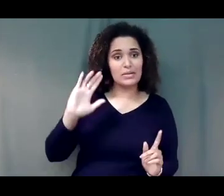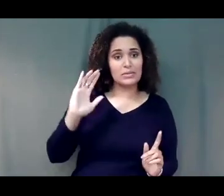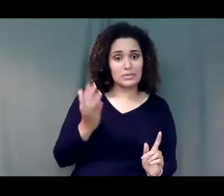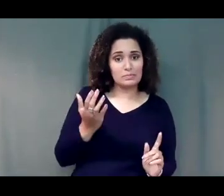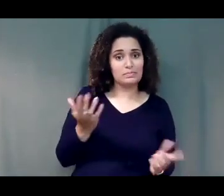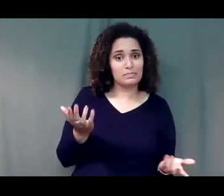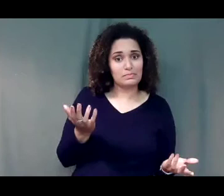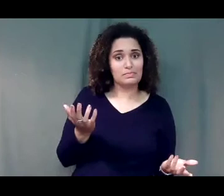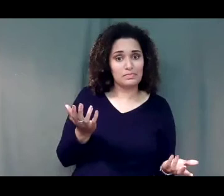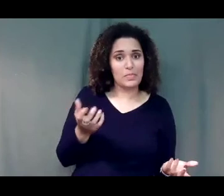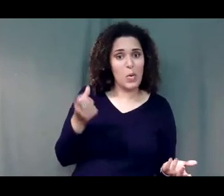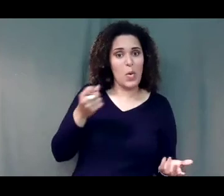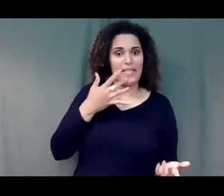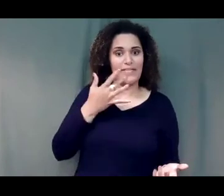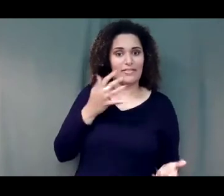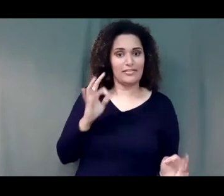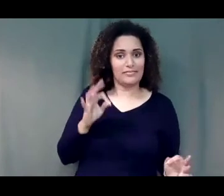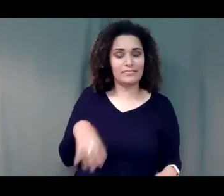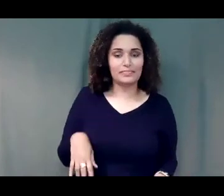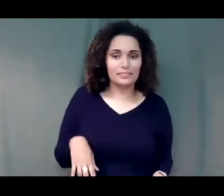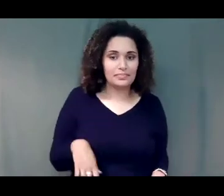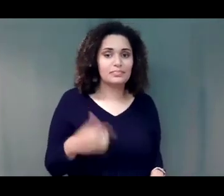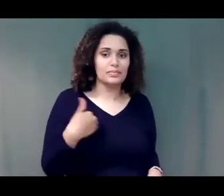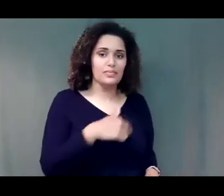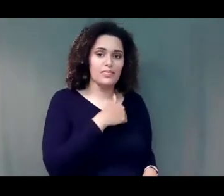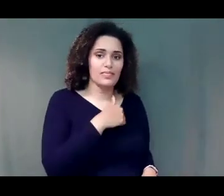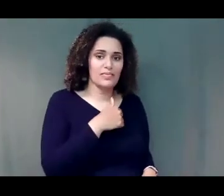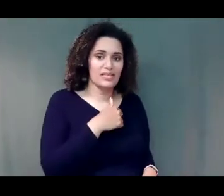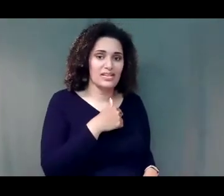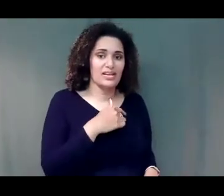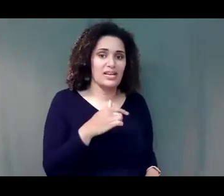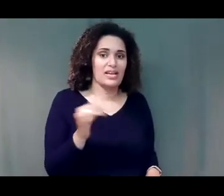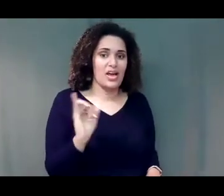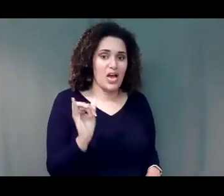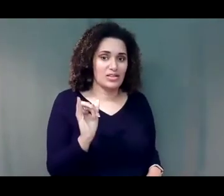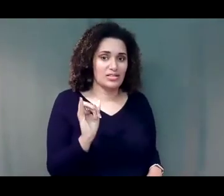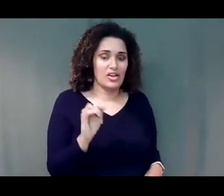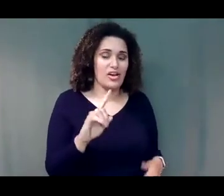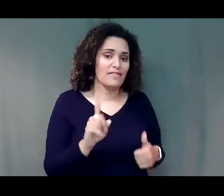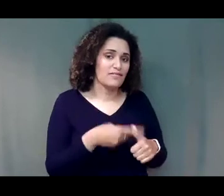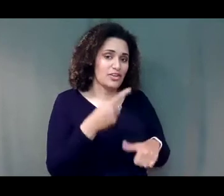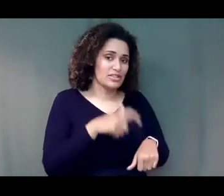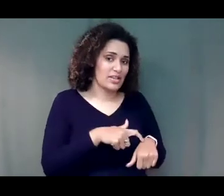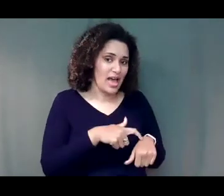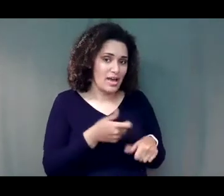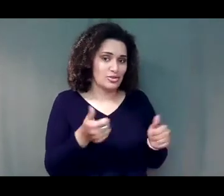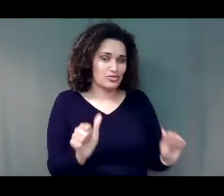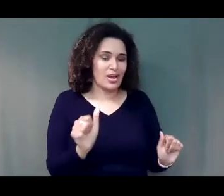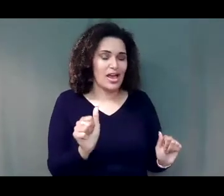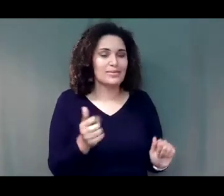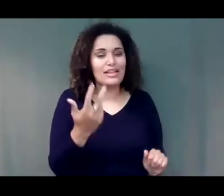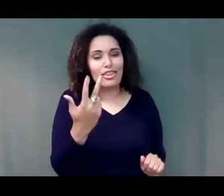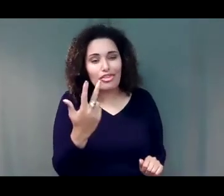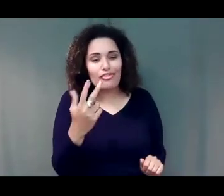than you might think. So we're putting a toe in it. The first time we tried it, I think we did 3